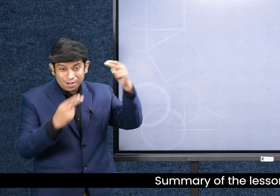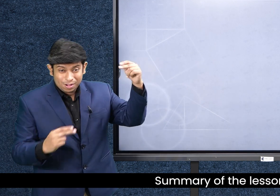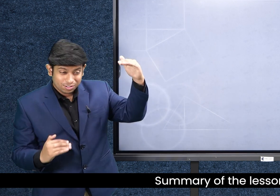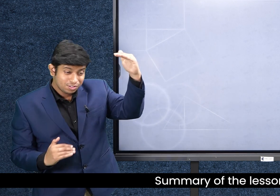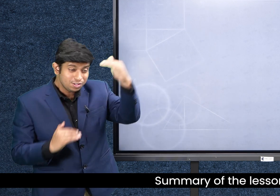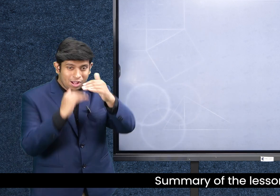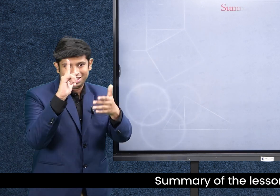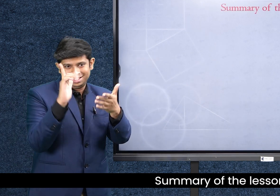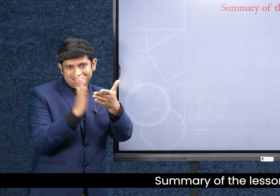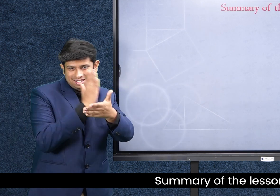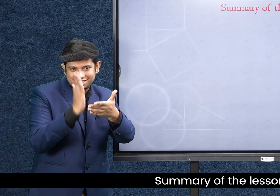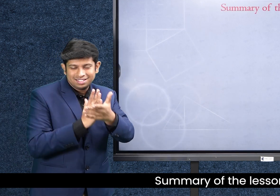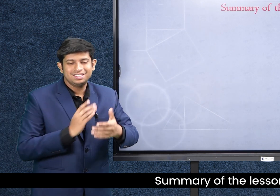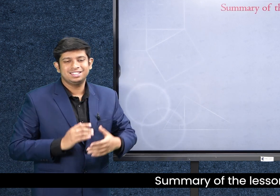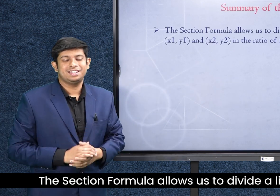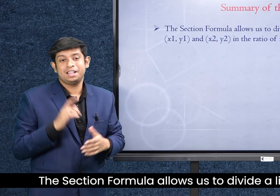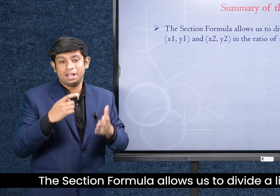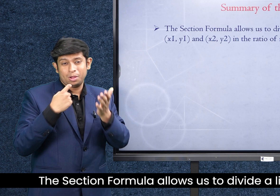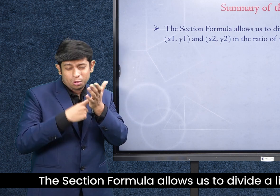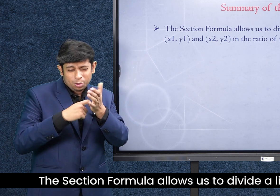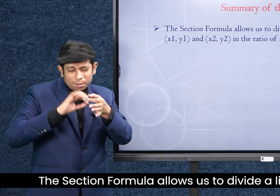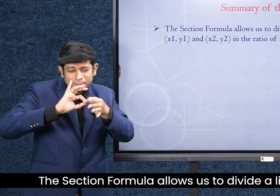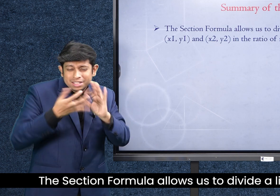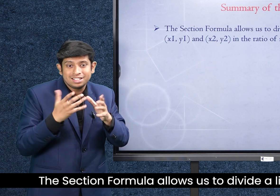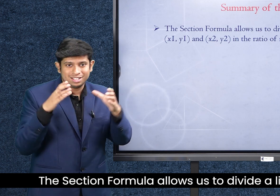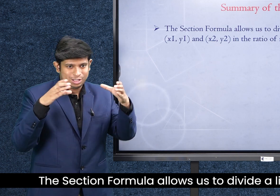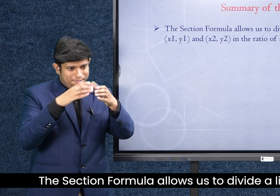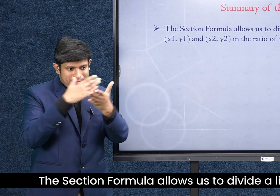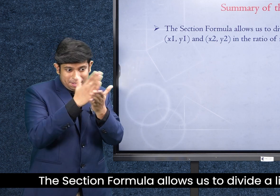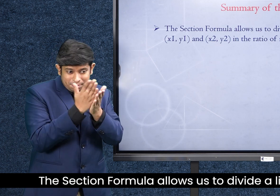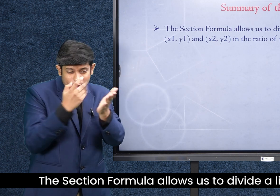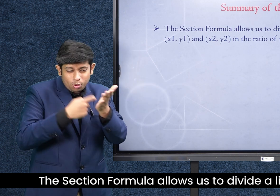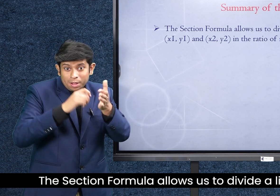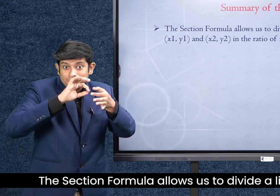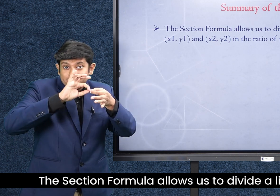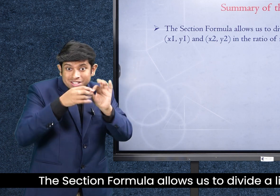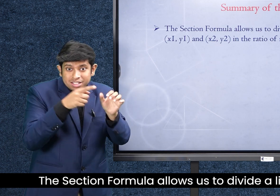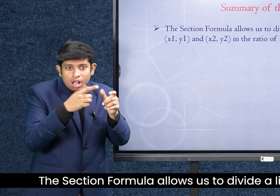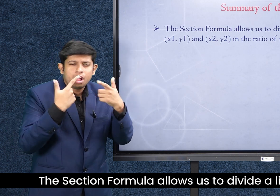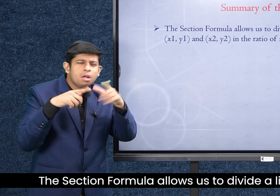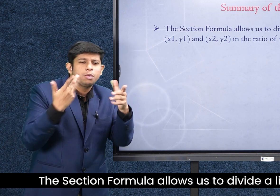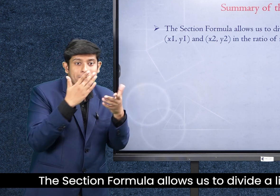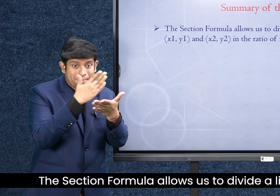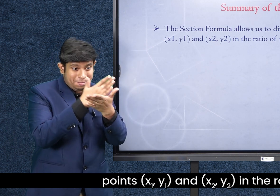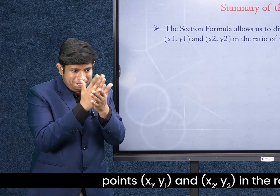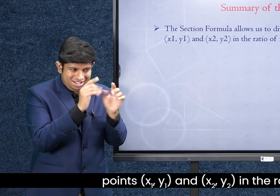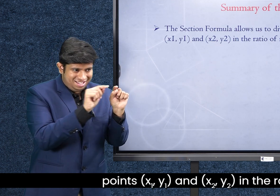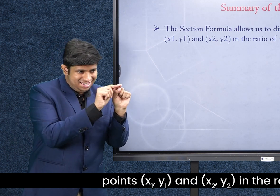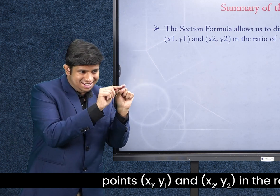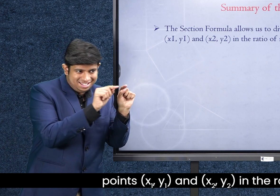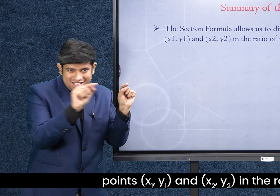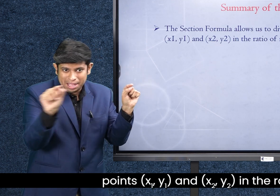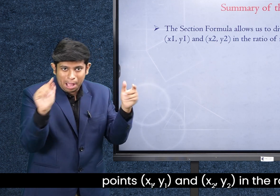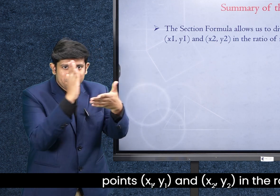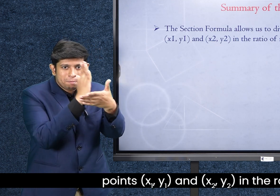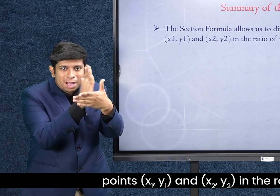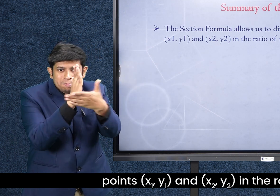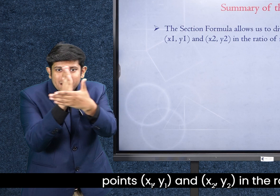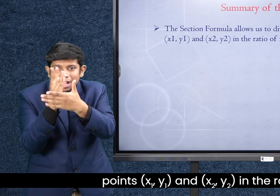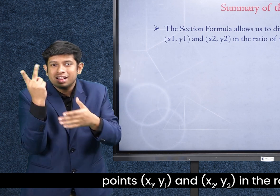Summary of the lesson. The section formula allows us to divide a line segment between points x1, y1 and